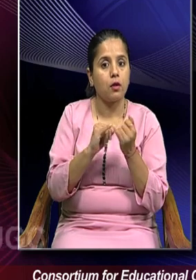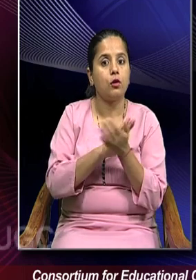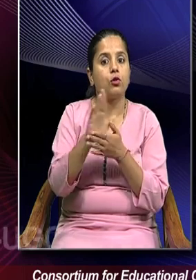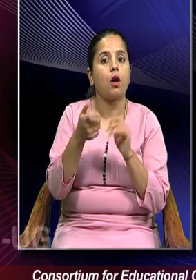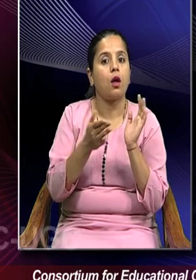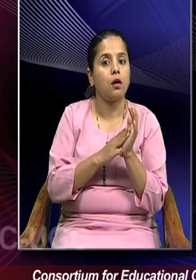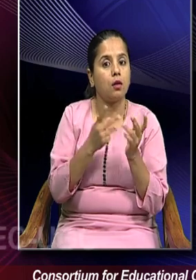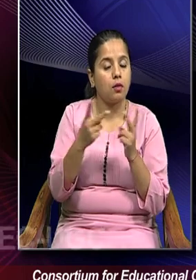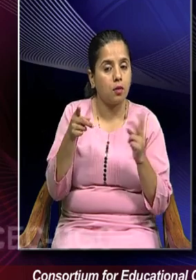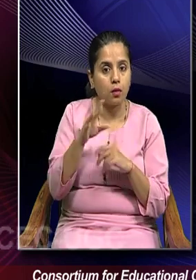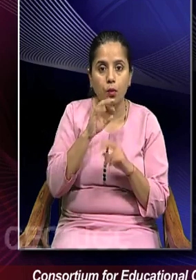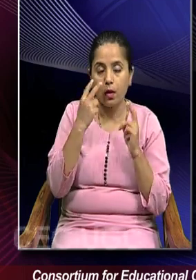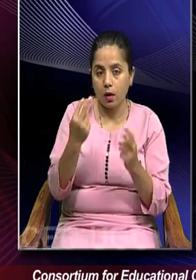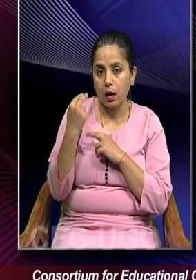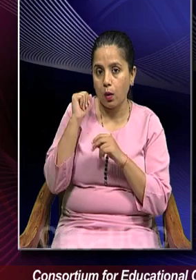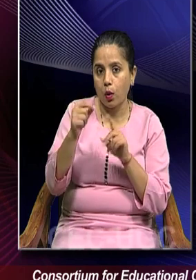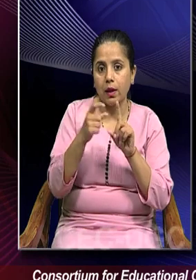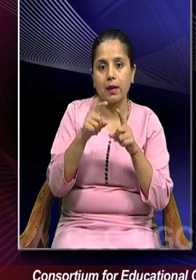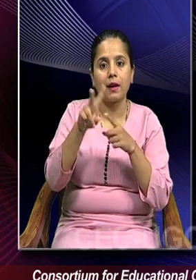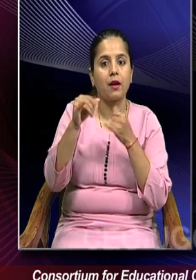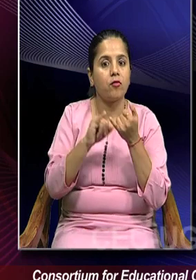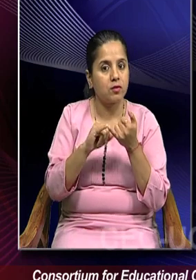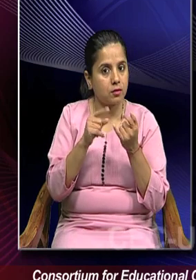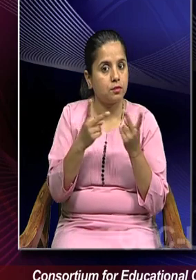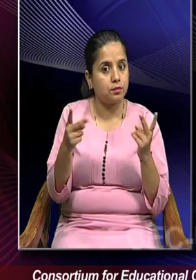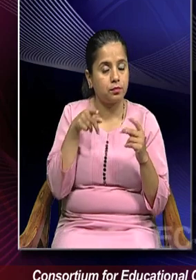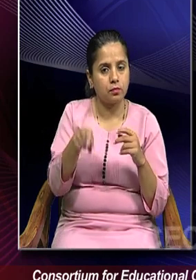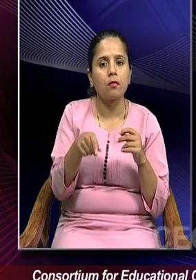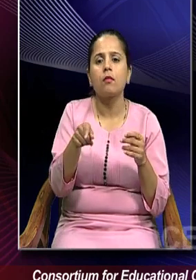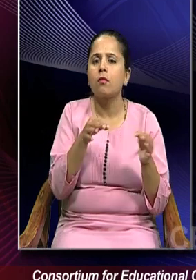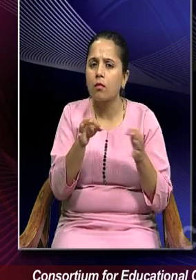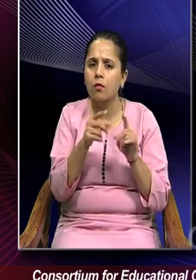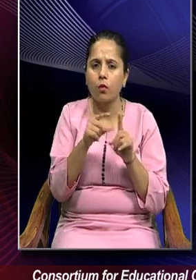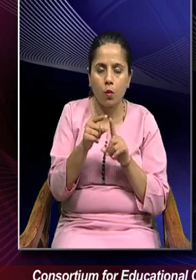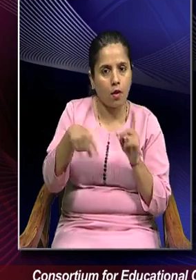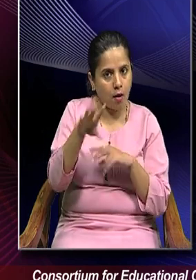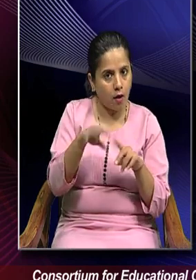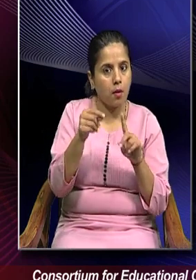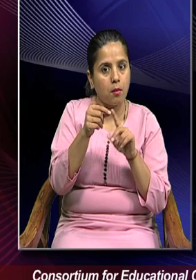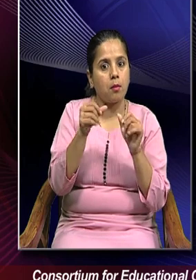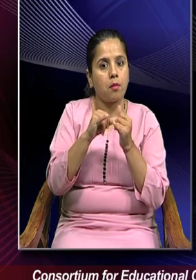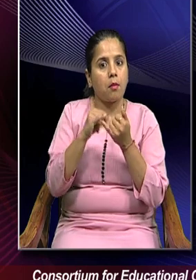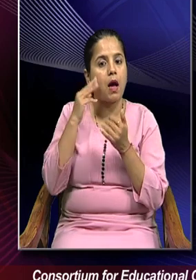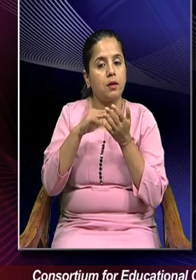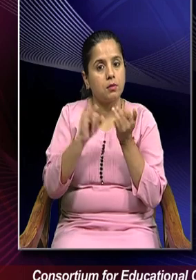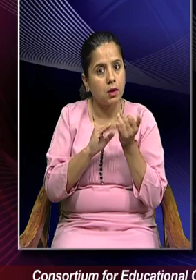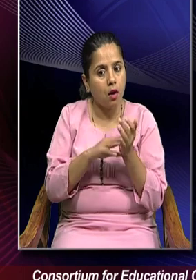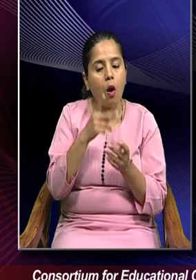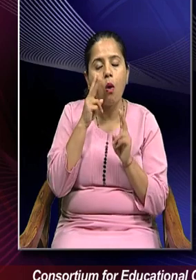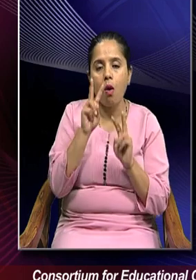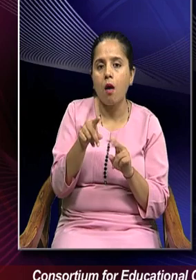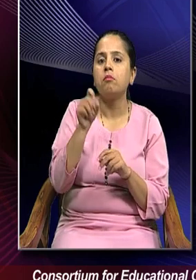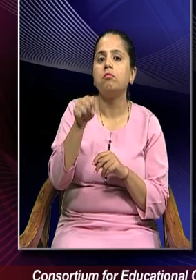a way in reaction to Devdas, which was dealing with pessimism, and V. Shantaram acknowledges that